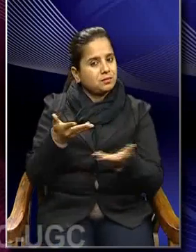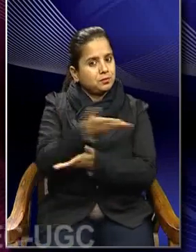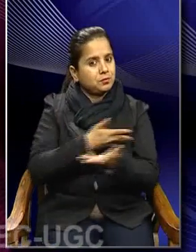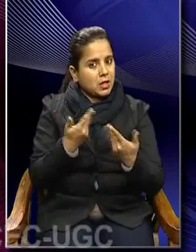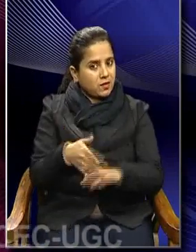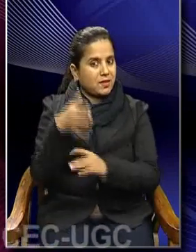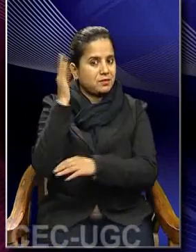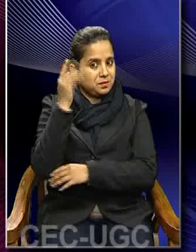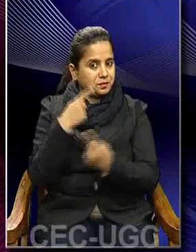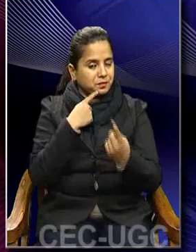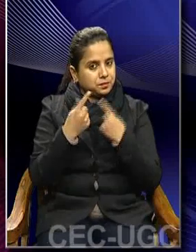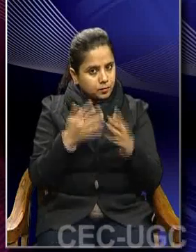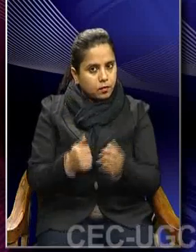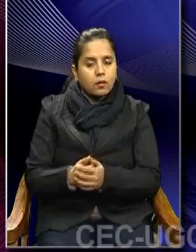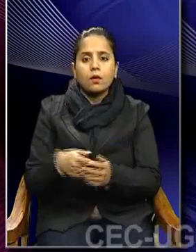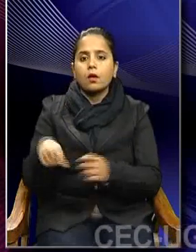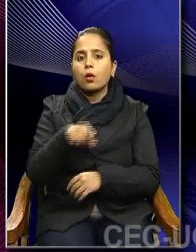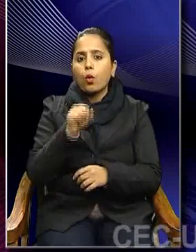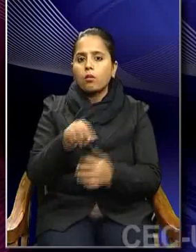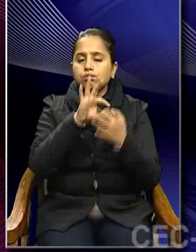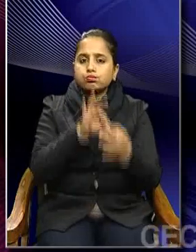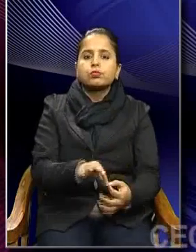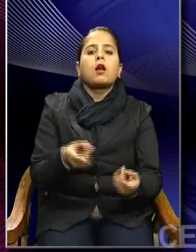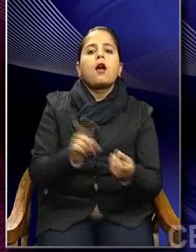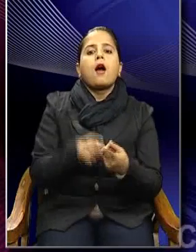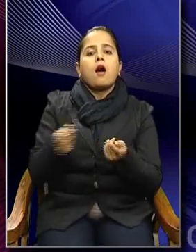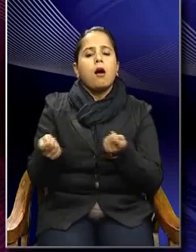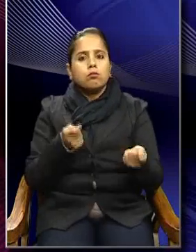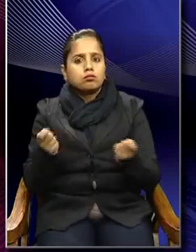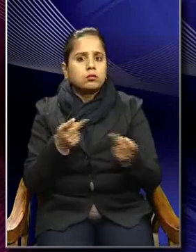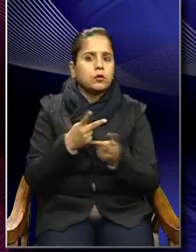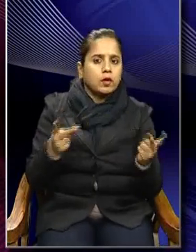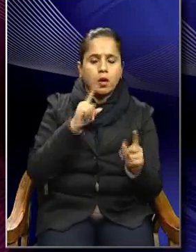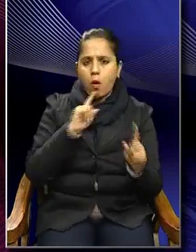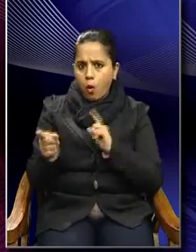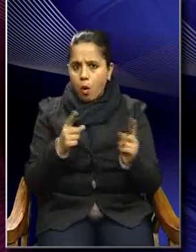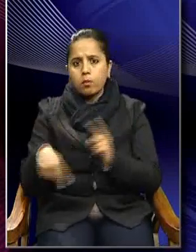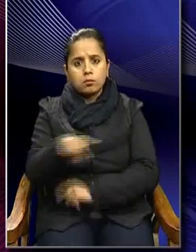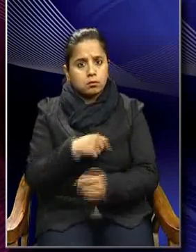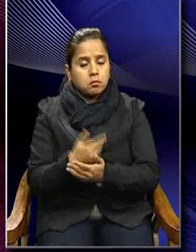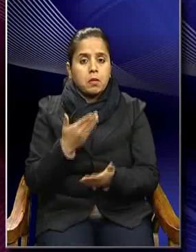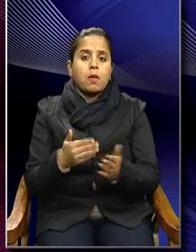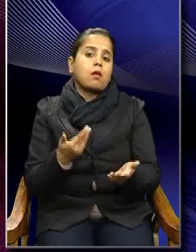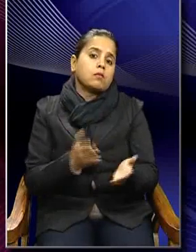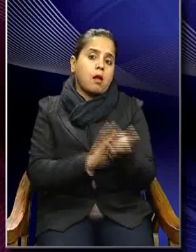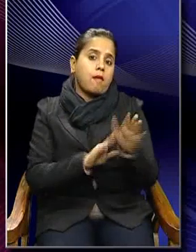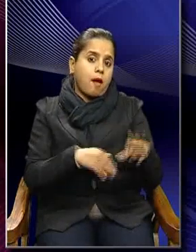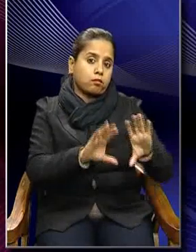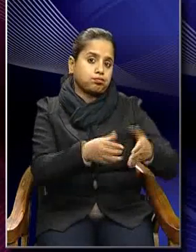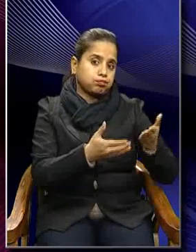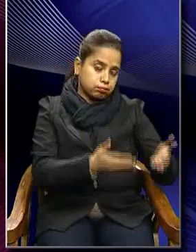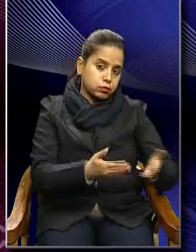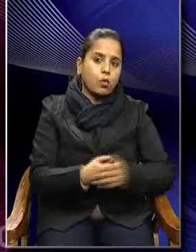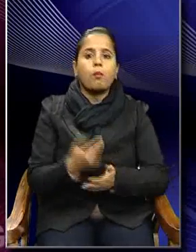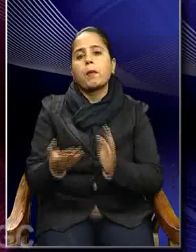lecture, that they gravitated towards dictatorial regimes. It could be left-wing dictatorial regimes, it could